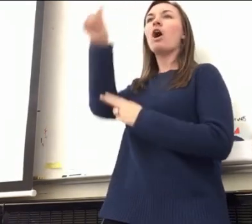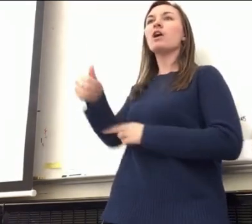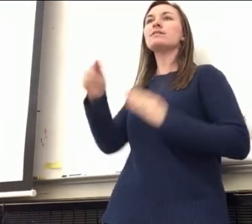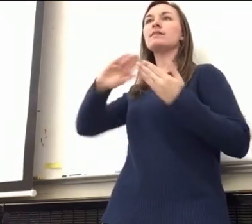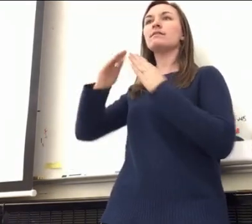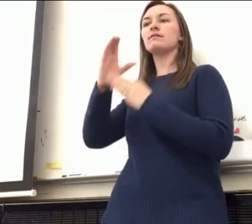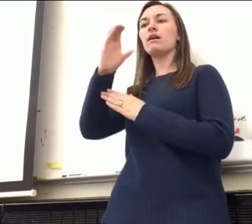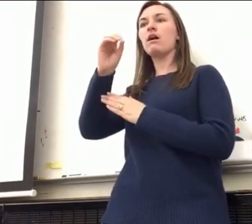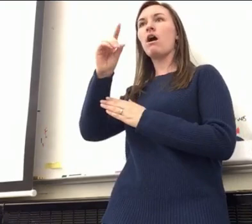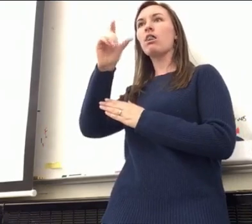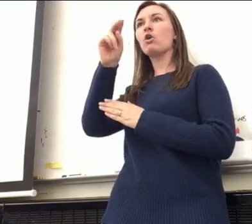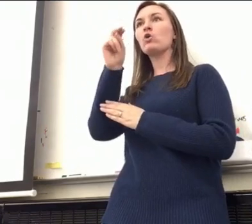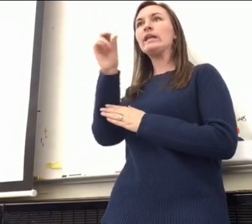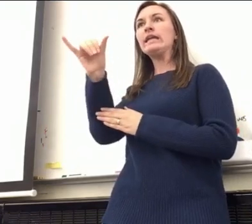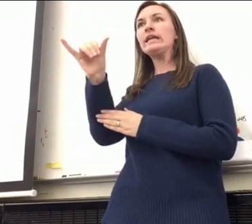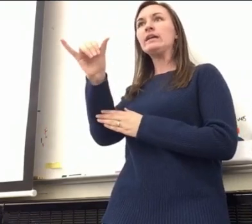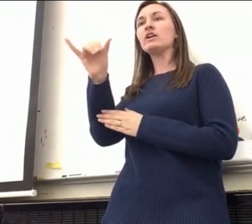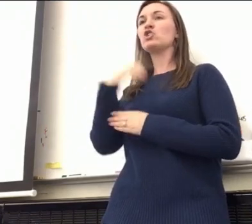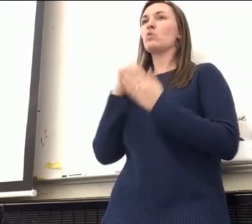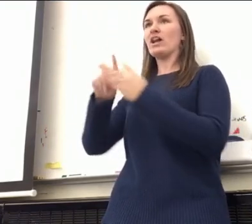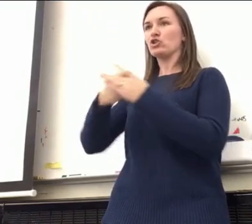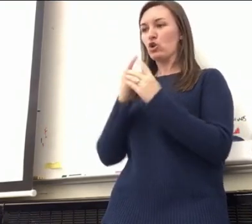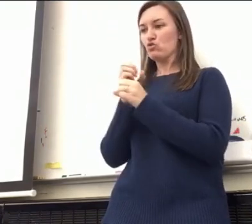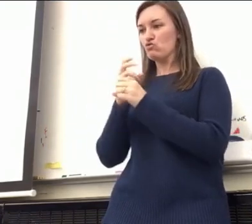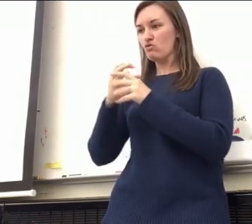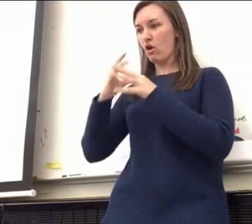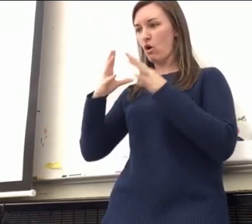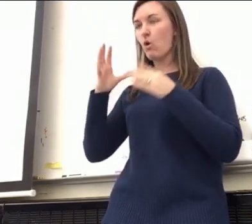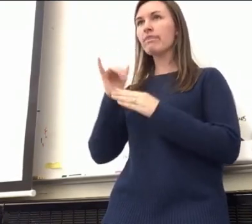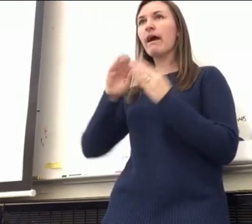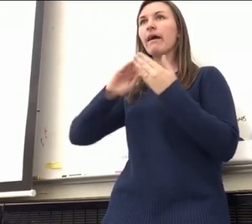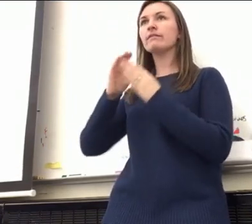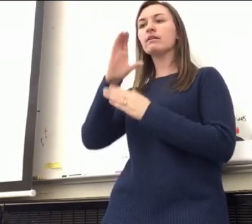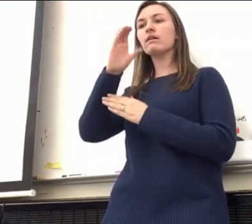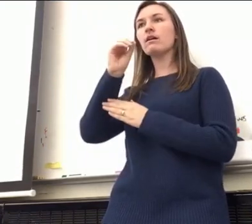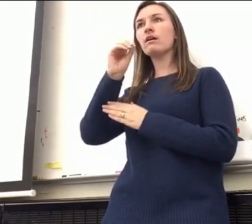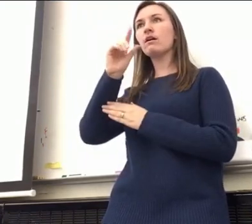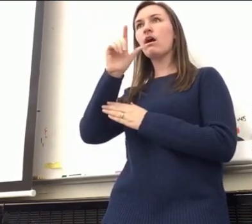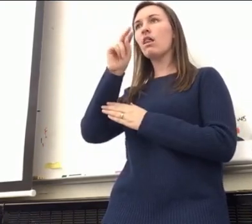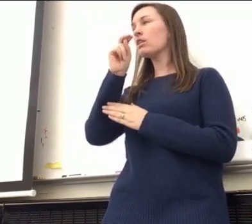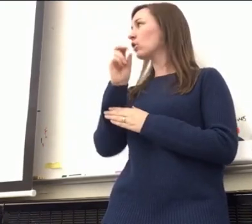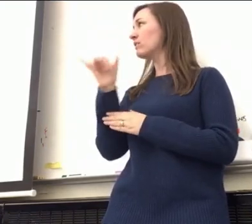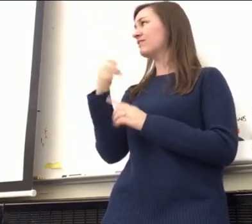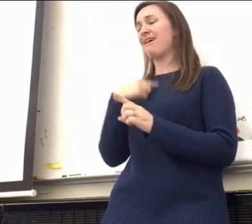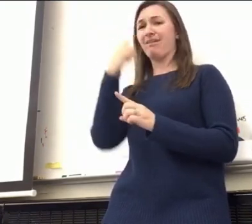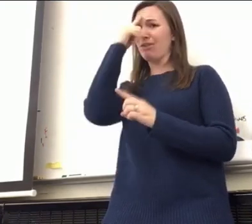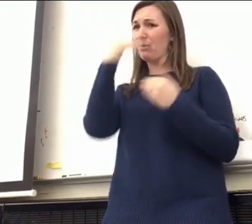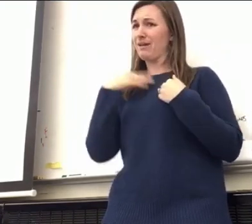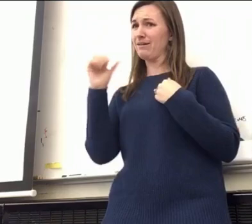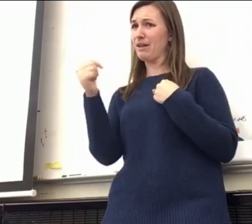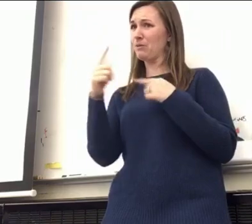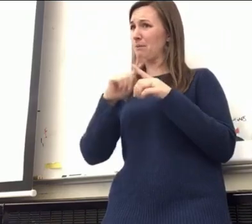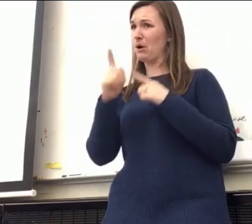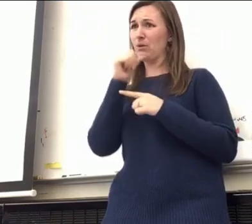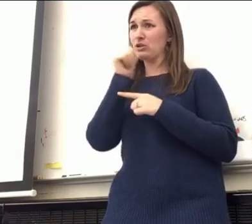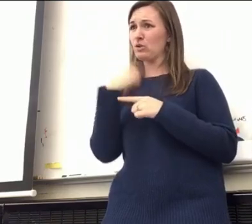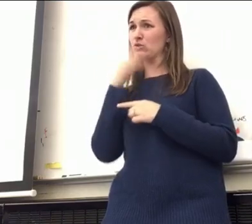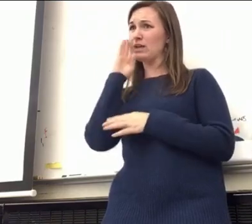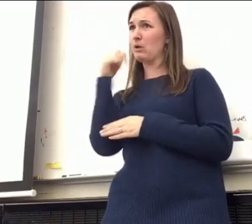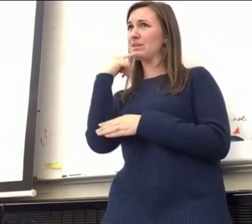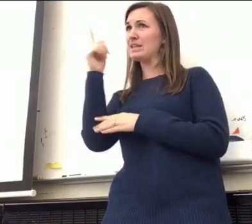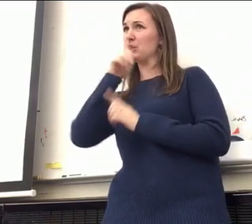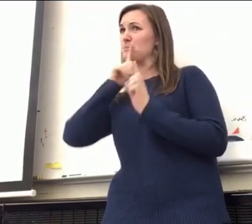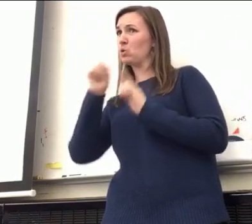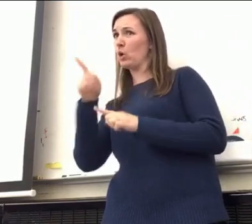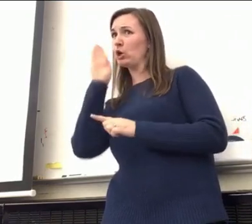And he is going to begin to grow this colony in Austin, Texas. Now, the thing is, though... I thought we had another one, but we don't. So I'll tell Brody to order